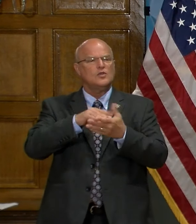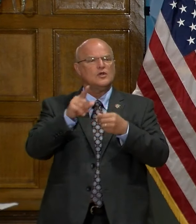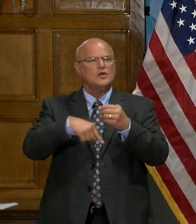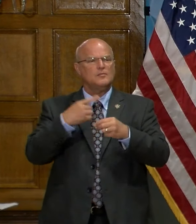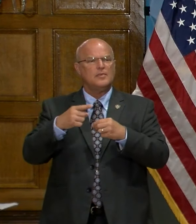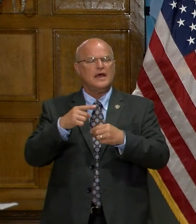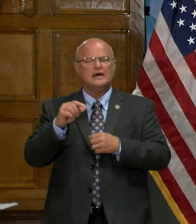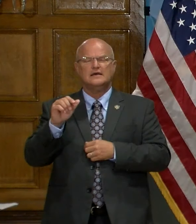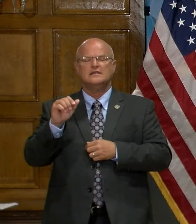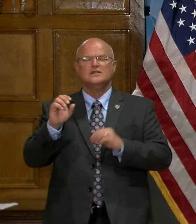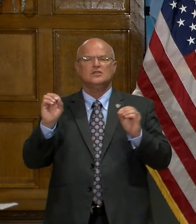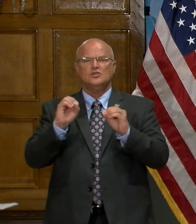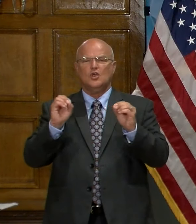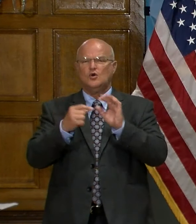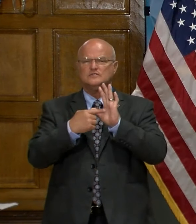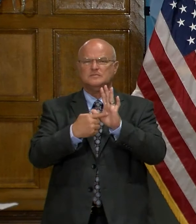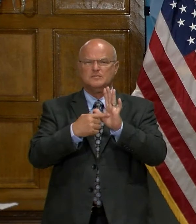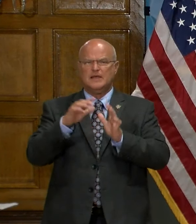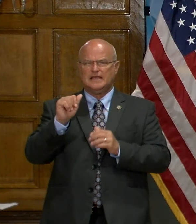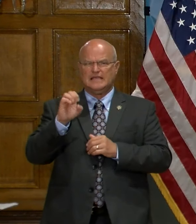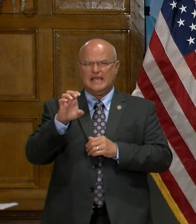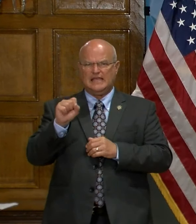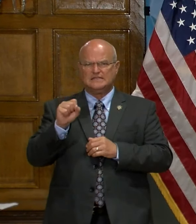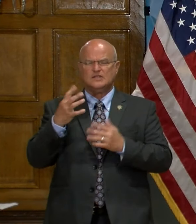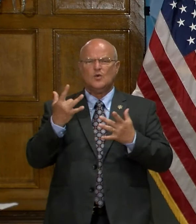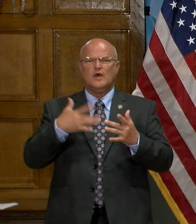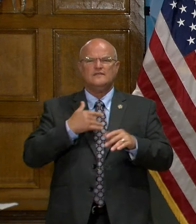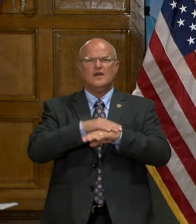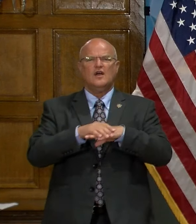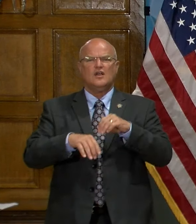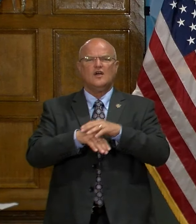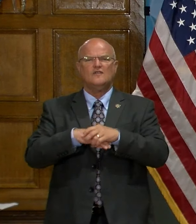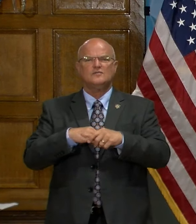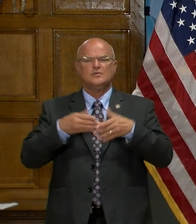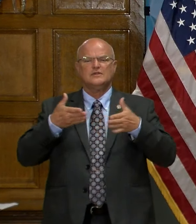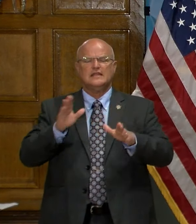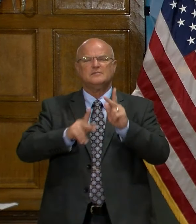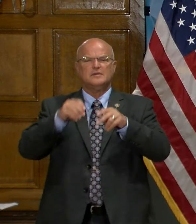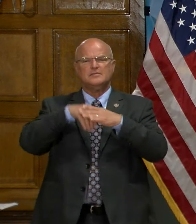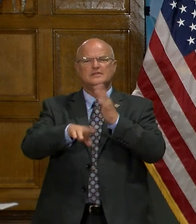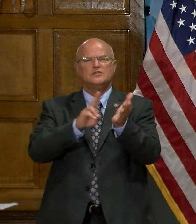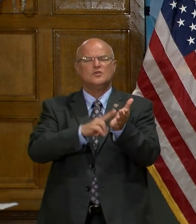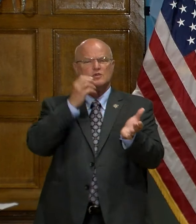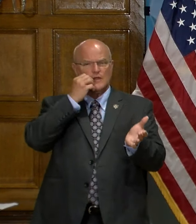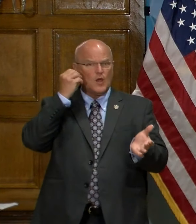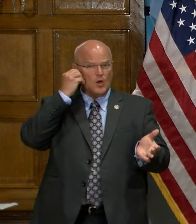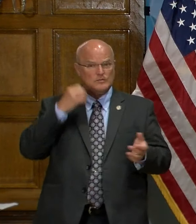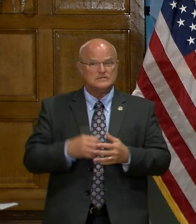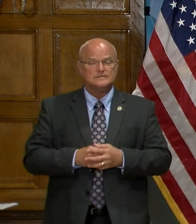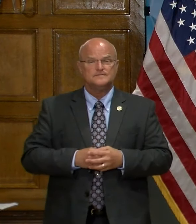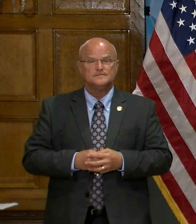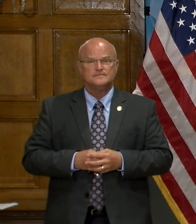about asymptomatic cases and asymptomatic carriers, why do you feel comfortable letting people into nursing homes?